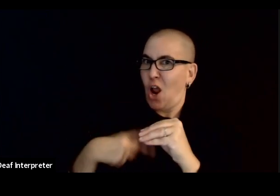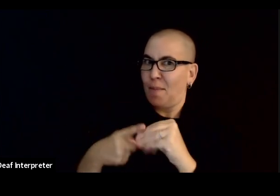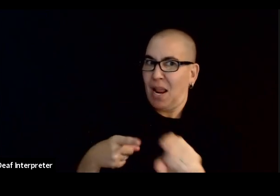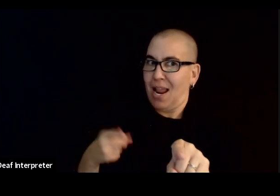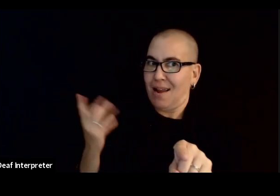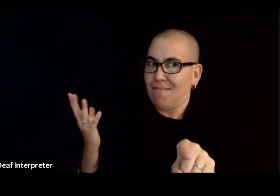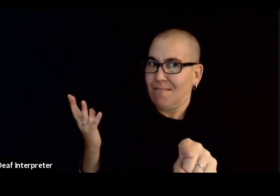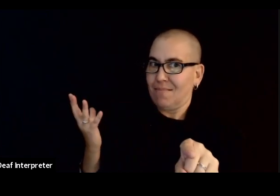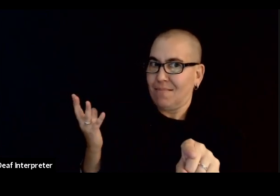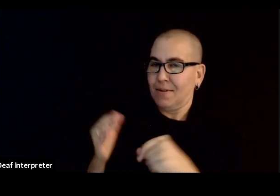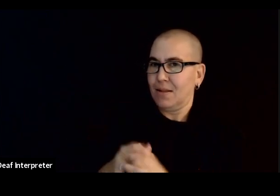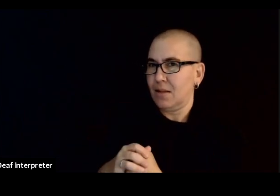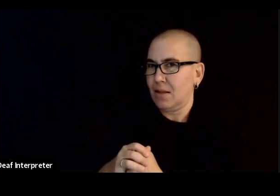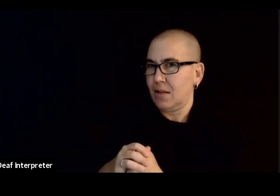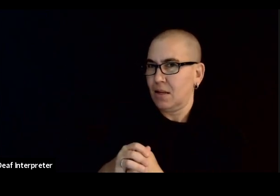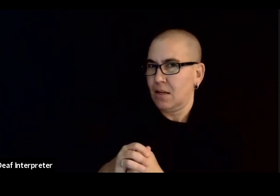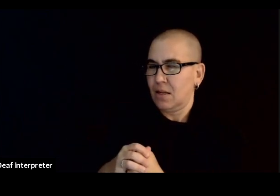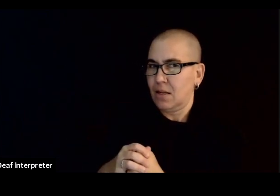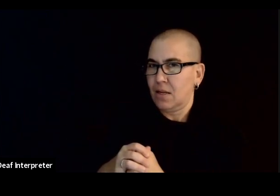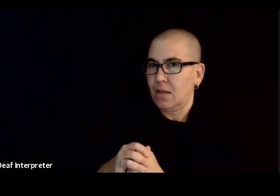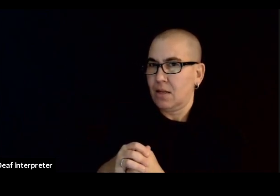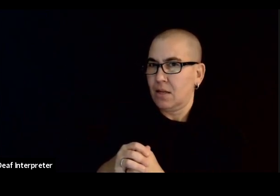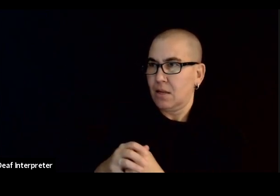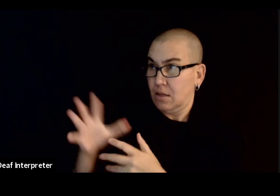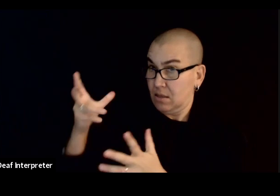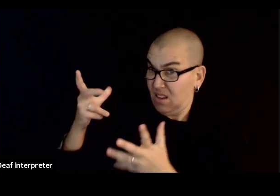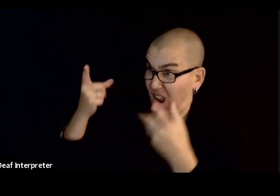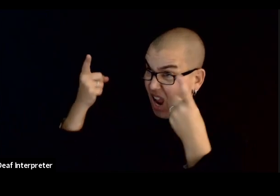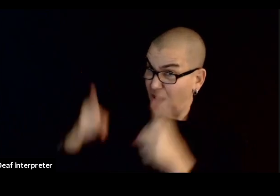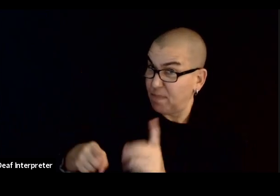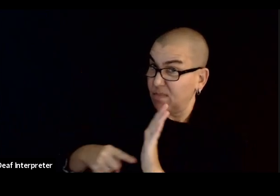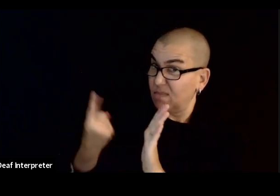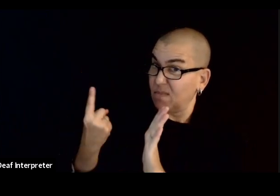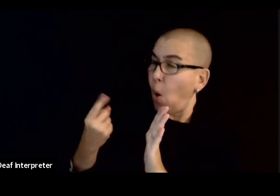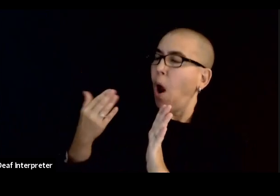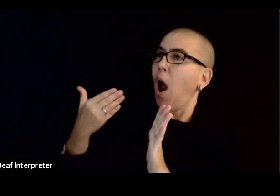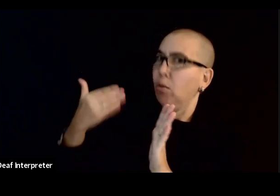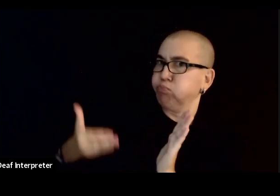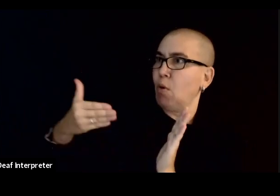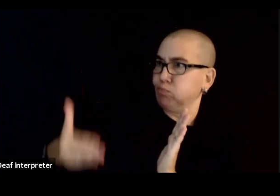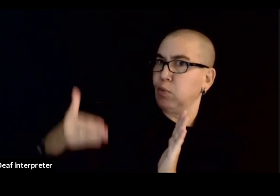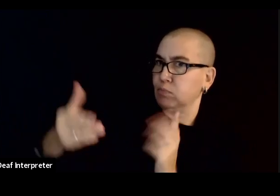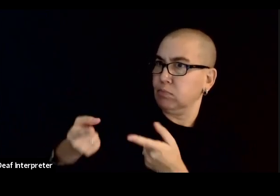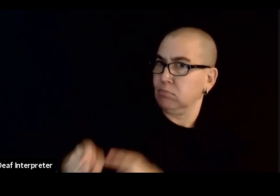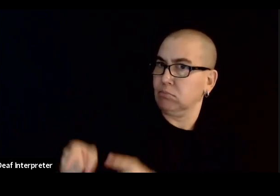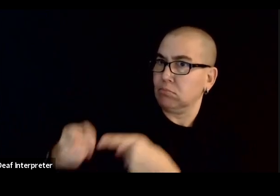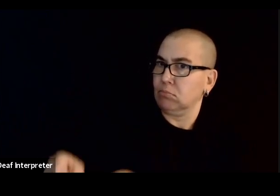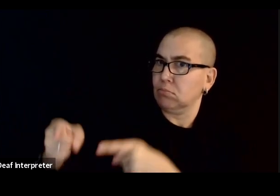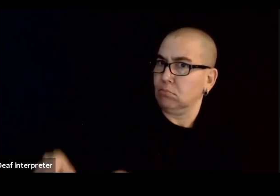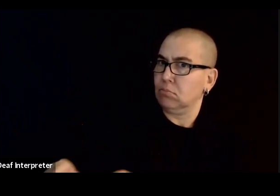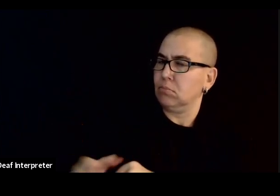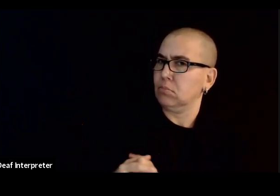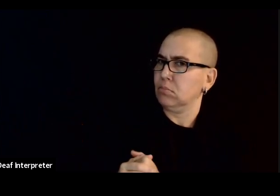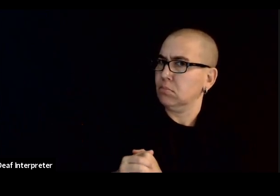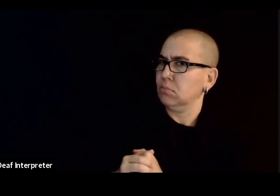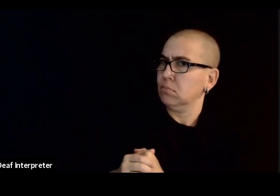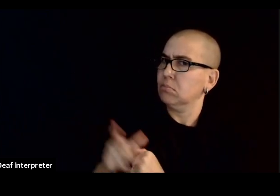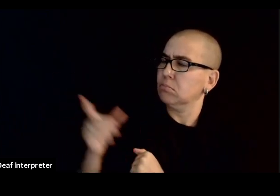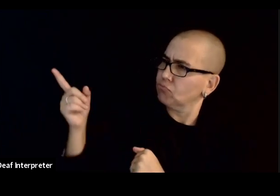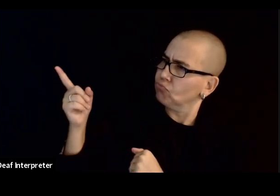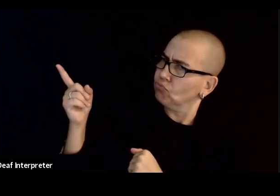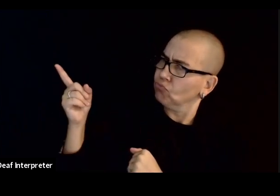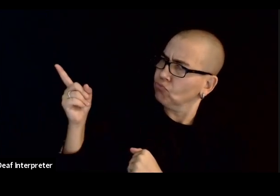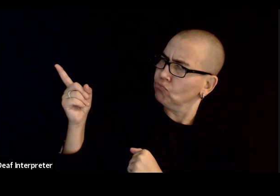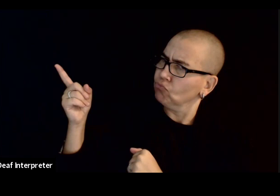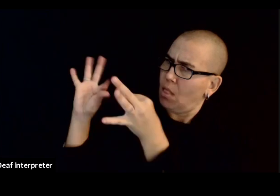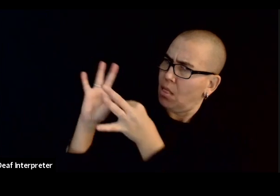that community or in that area? You say that you have no reason to doubt their report. Do you think that there may have been more than